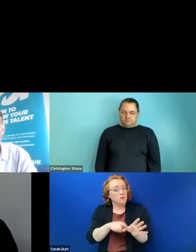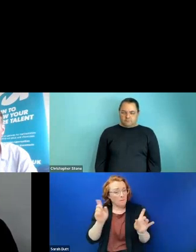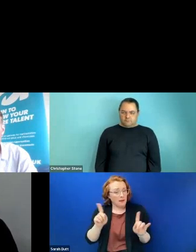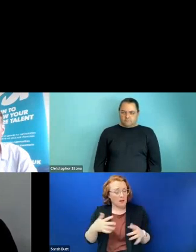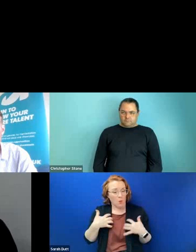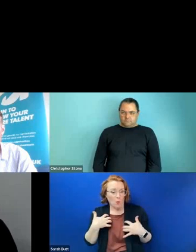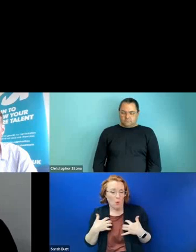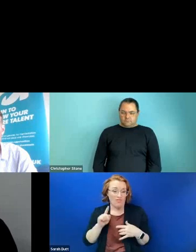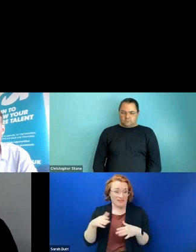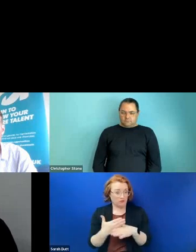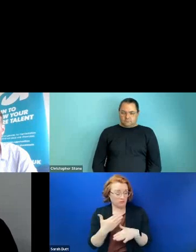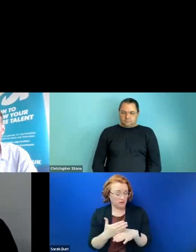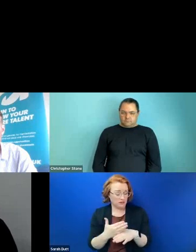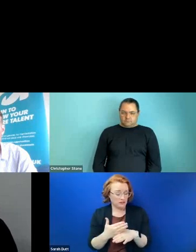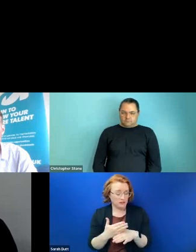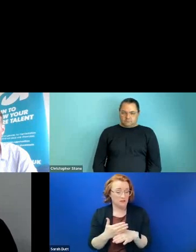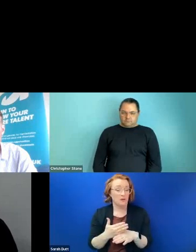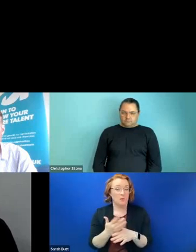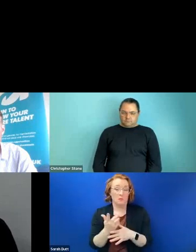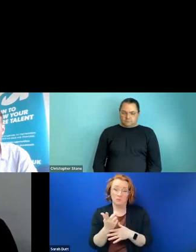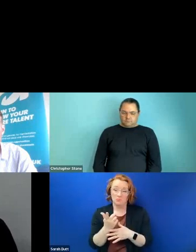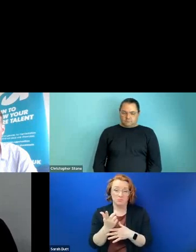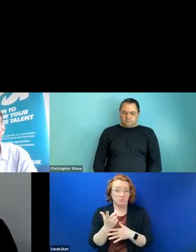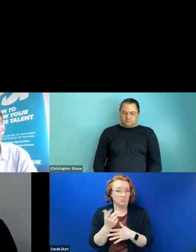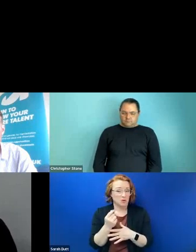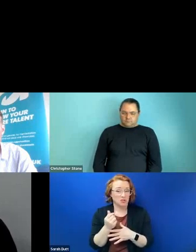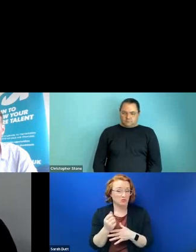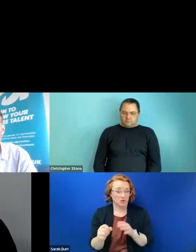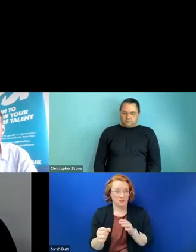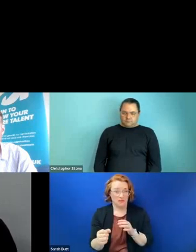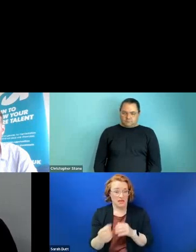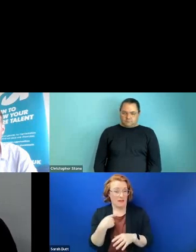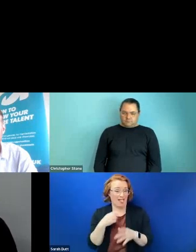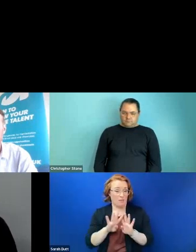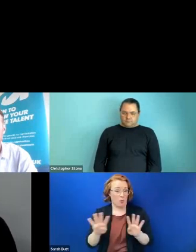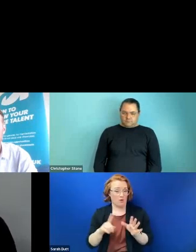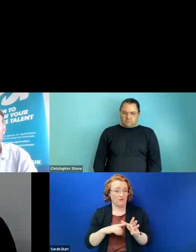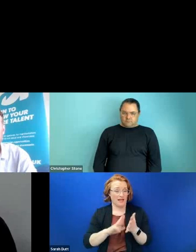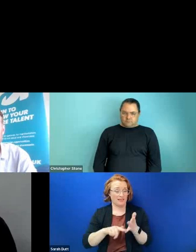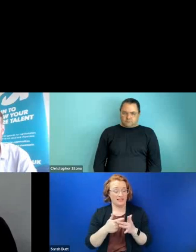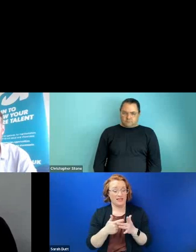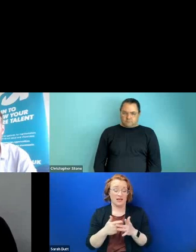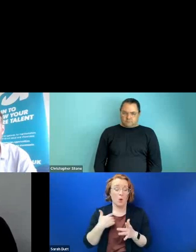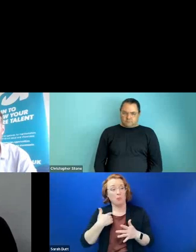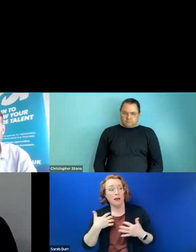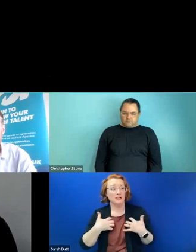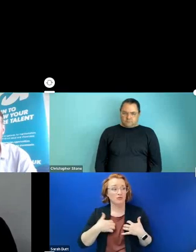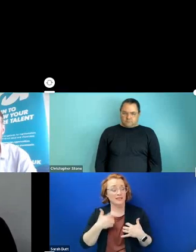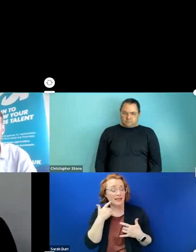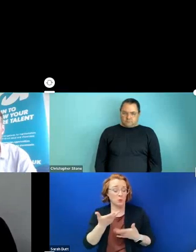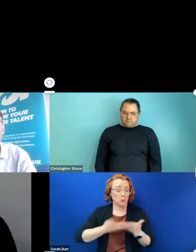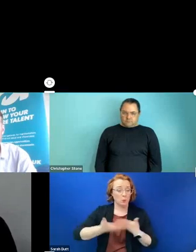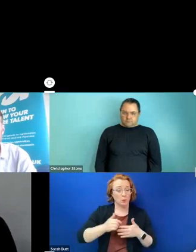thinking about this career, it could just be an email to the board saying, I would be really interested, and can you tell me some more,